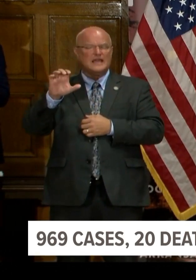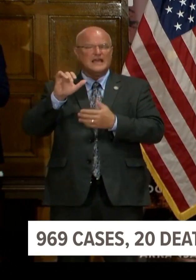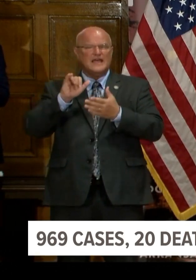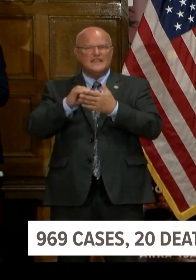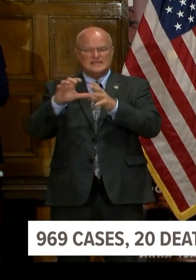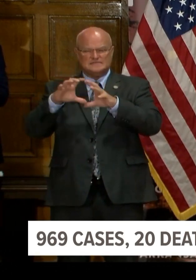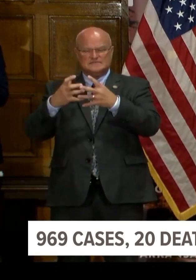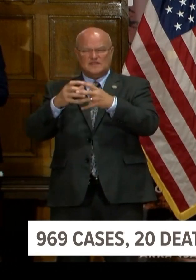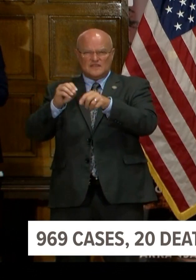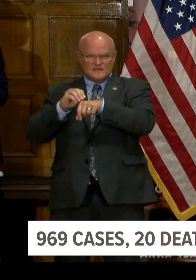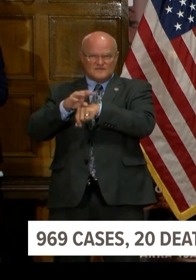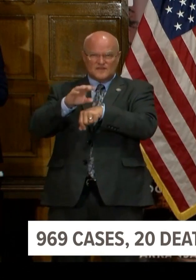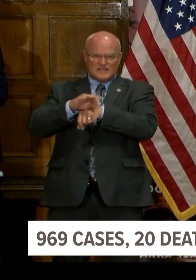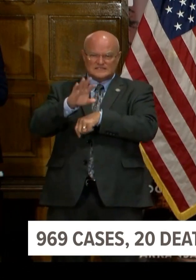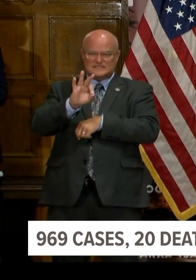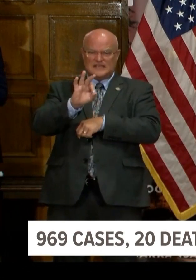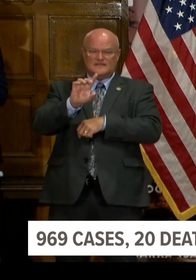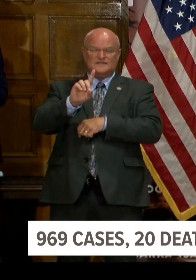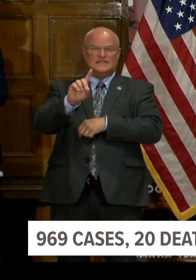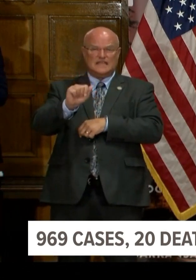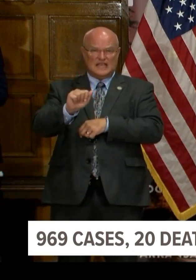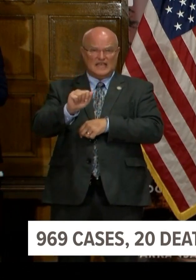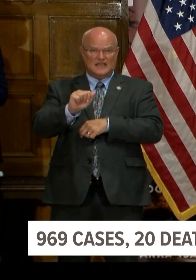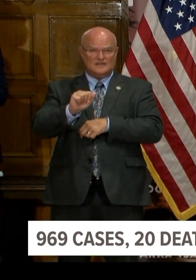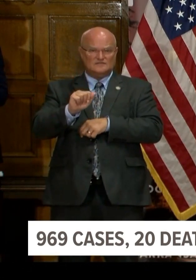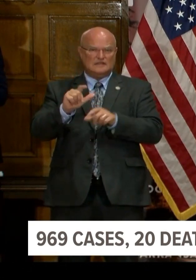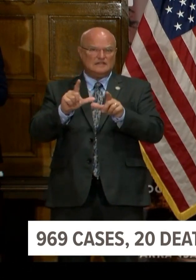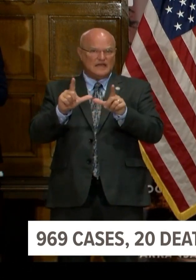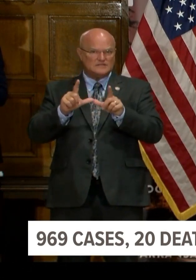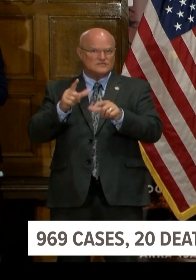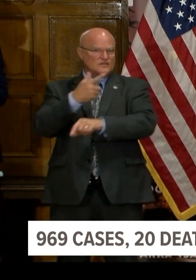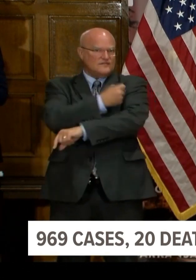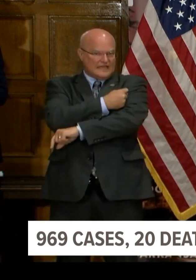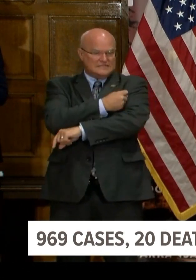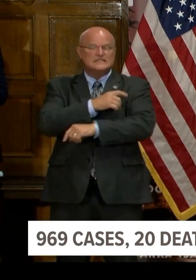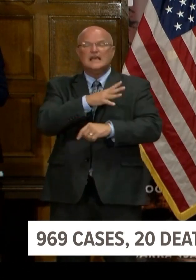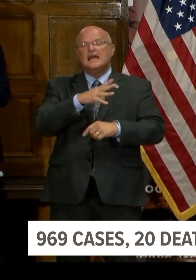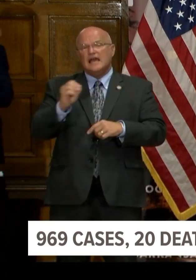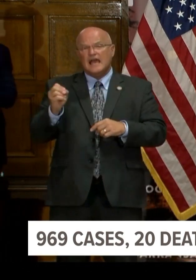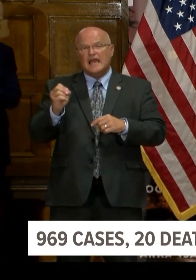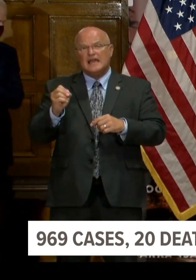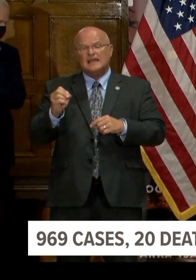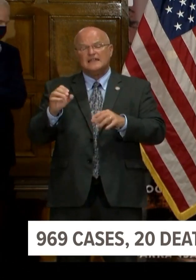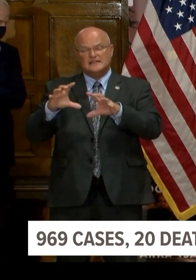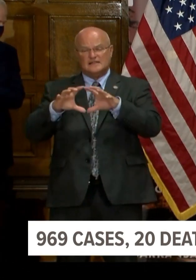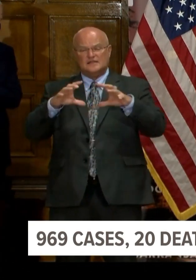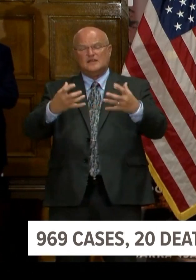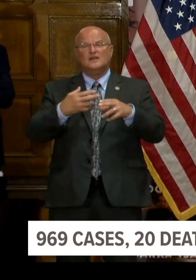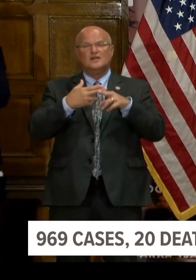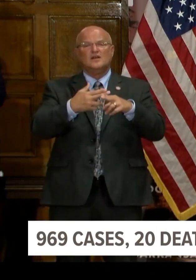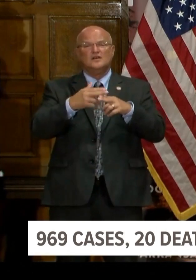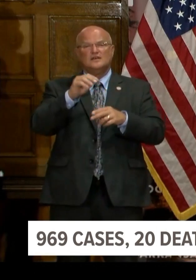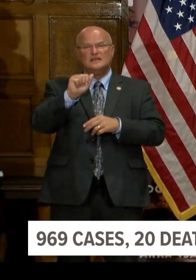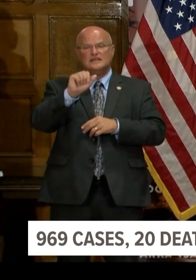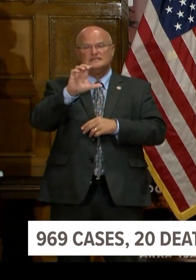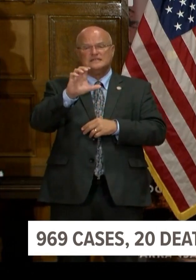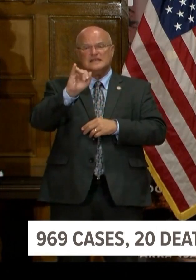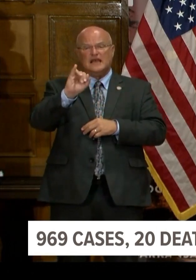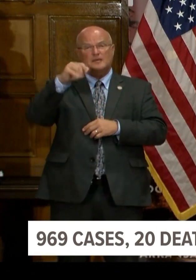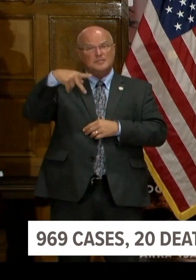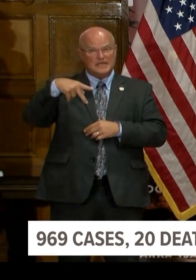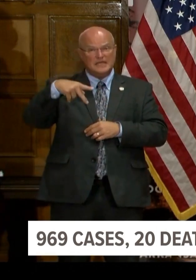that advises the FDA on licensure of vaccines, and the body called the